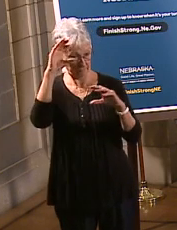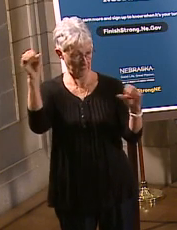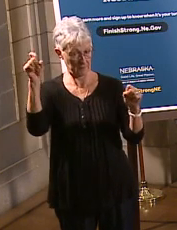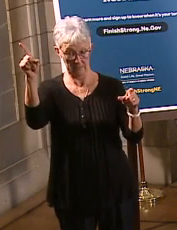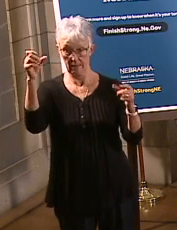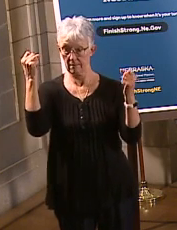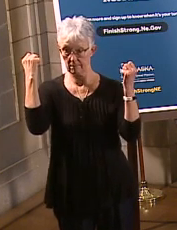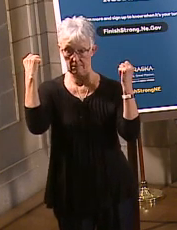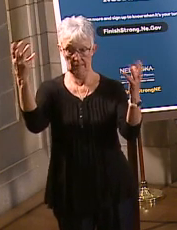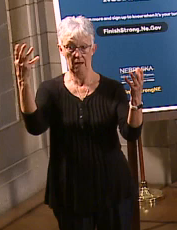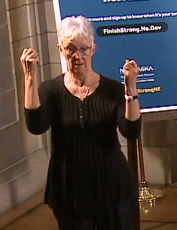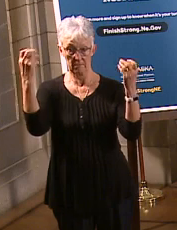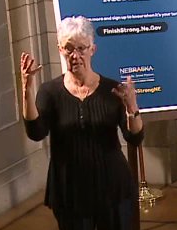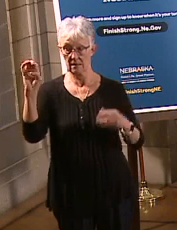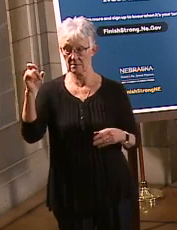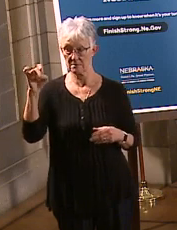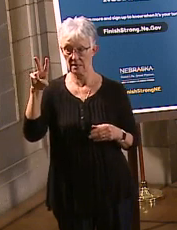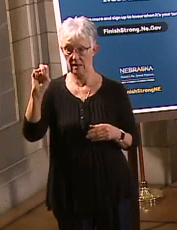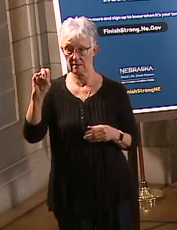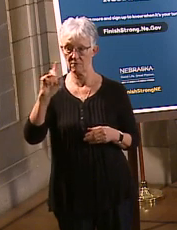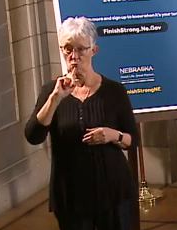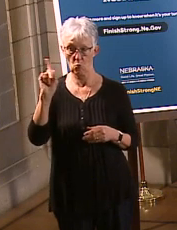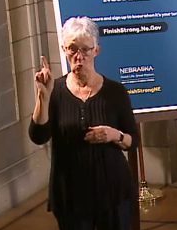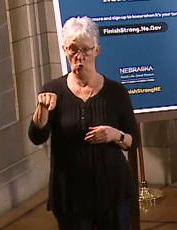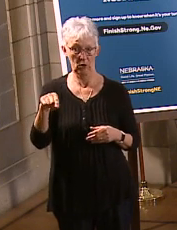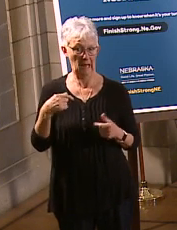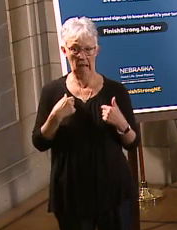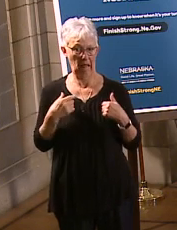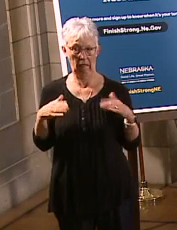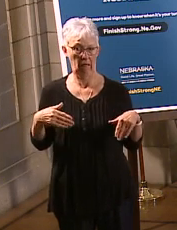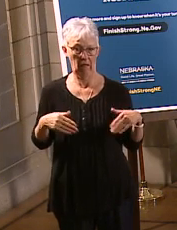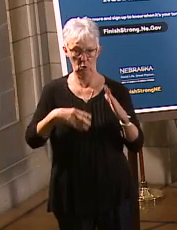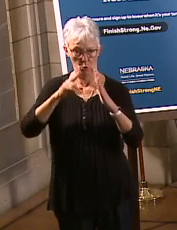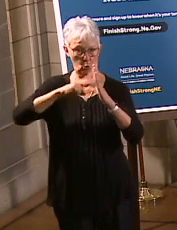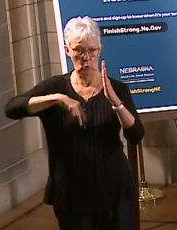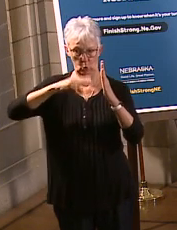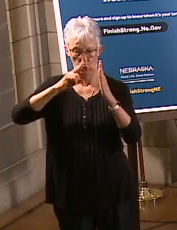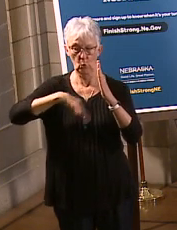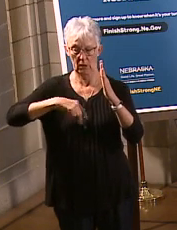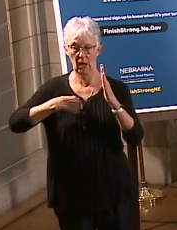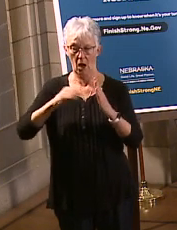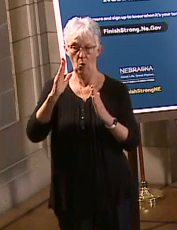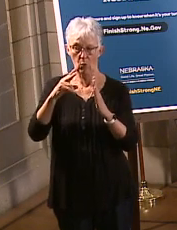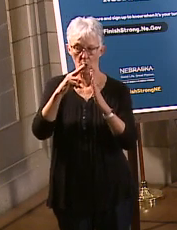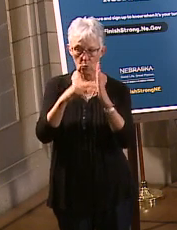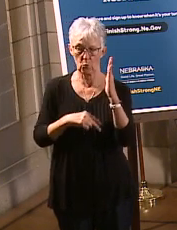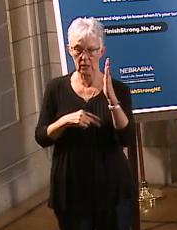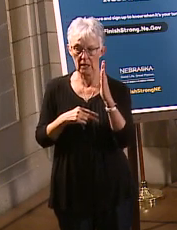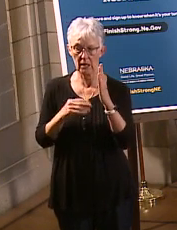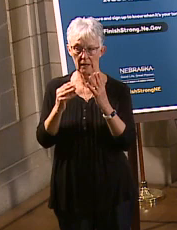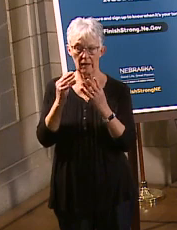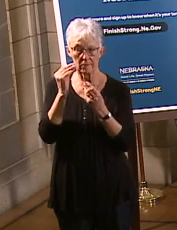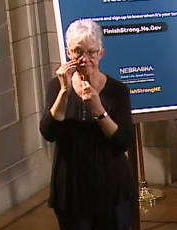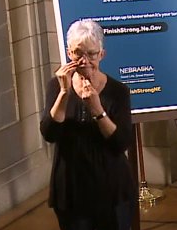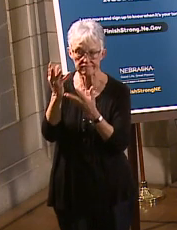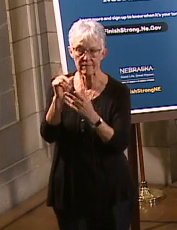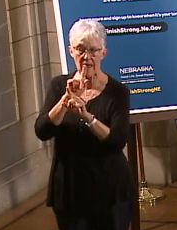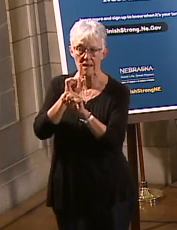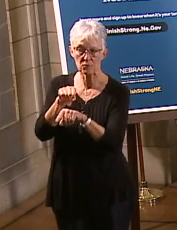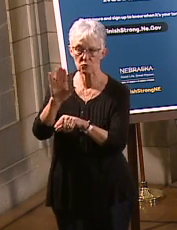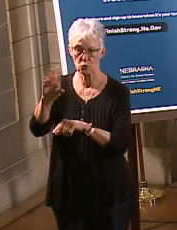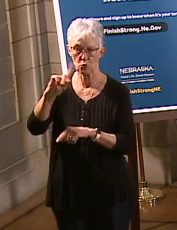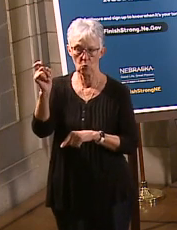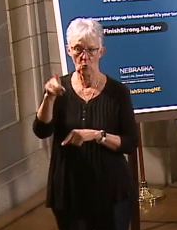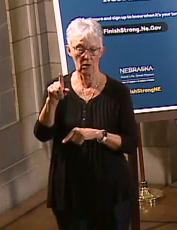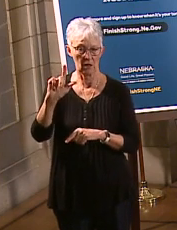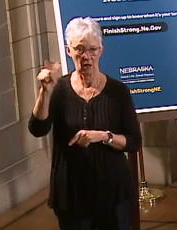I got to tell you, Ruda, I have not reviewed that one, so I can't give you an opinion on it at this time, but we can certainly follow up with you later. That's all I've got. All right, great, thanks. Andrew, do you